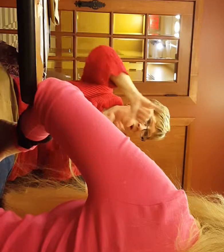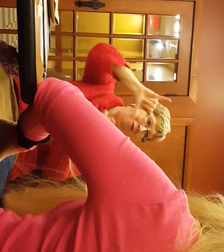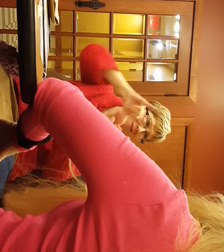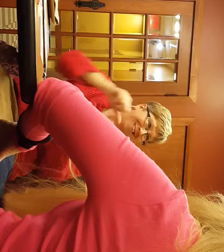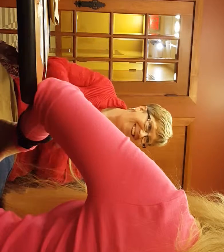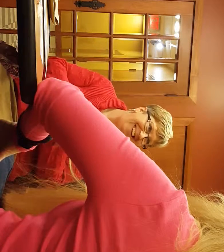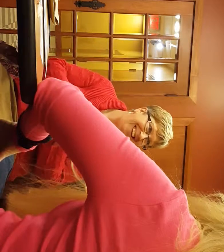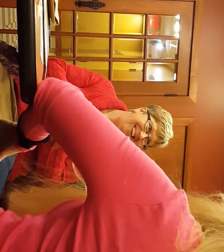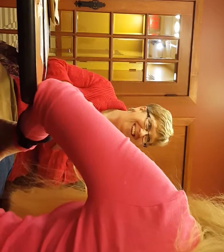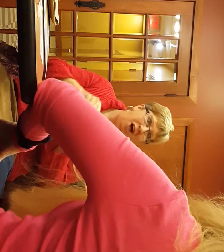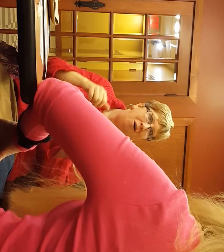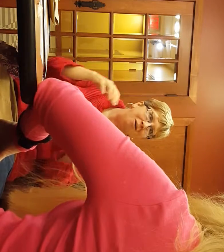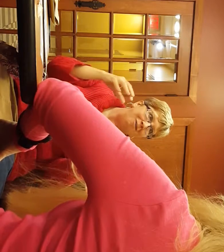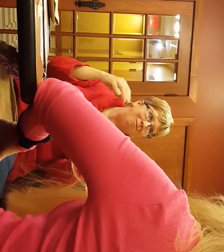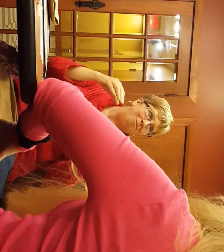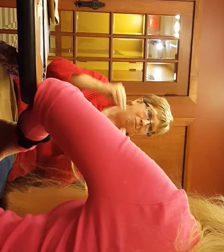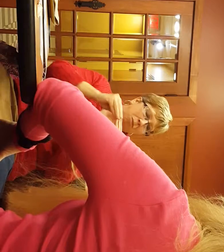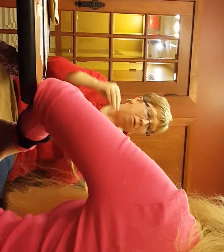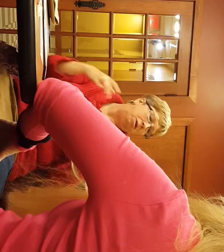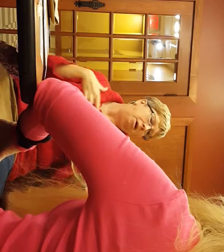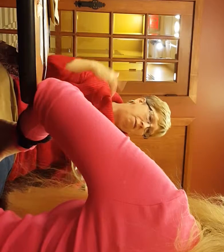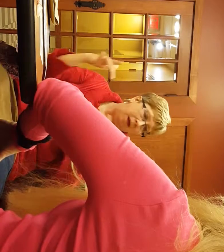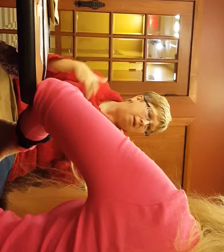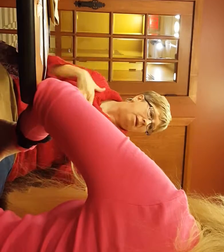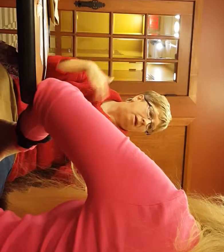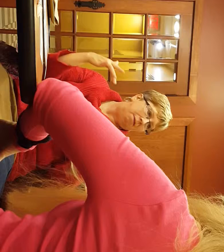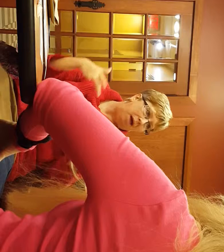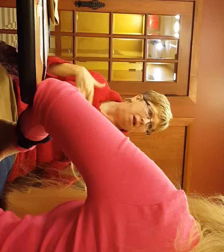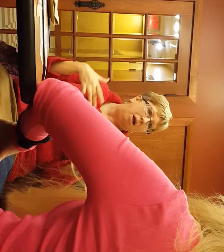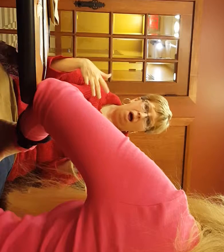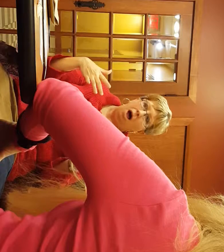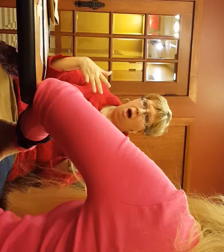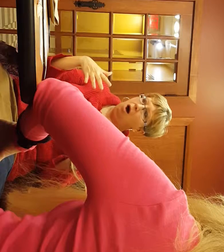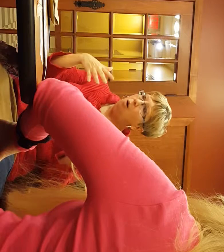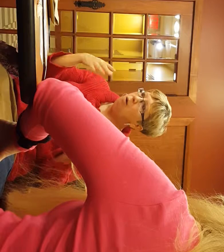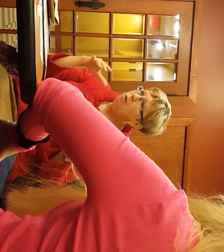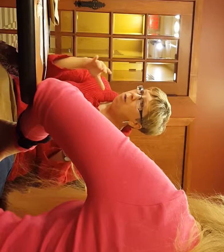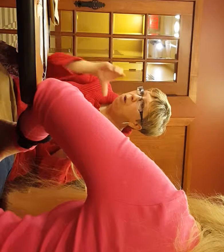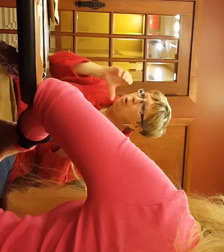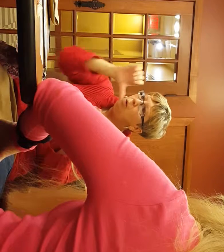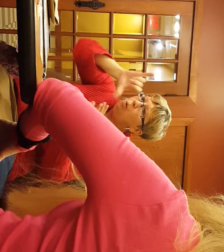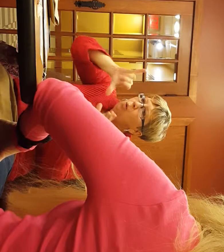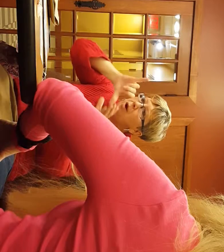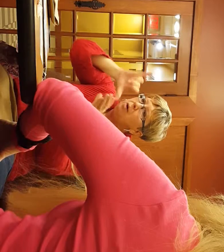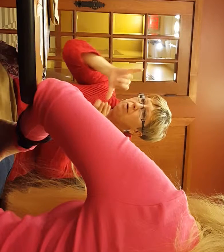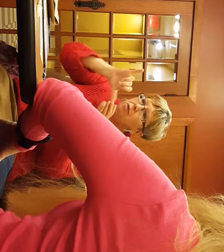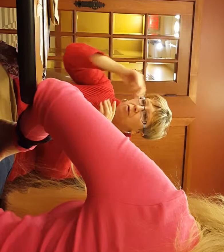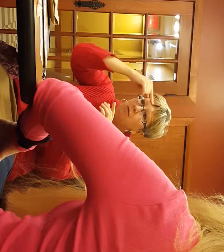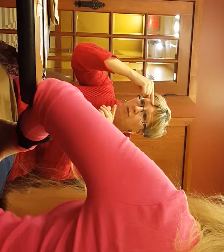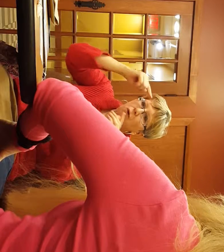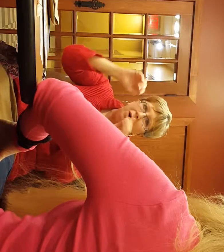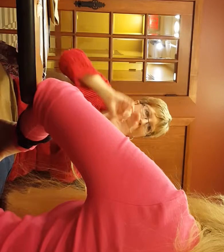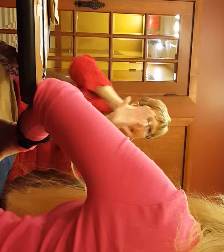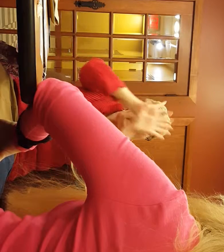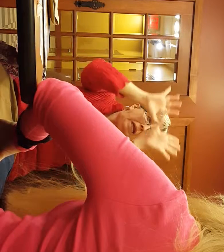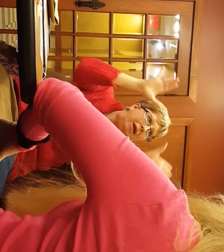and I started looking and I'm like, oh, there's oils for clarity. I could use some of that. I have my brain consistently. So I started bulking up